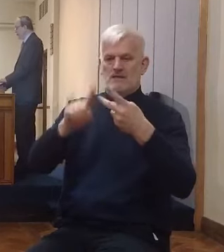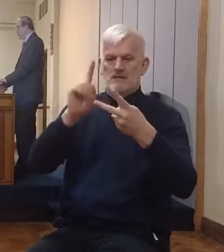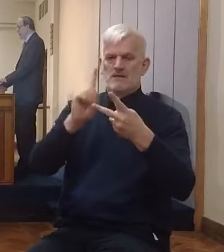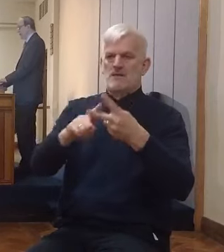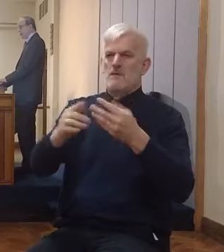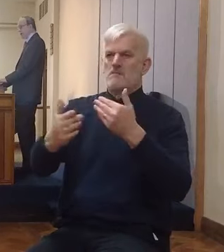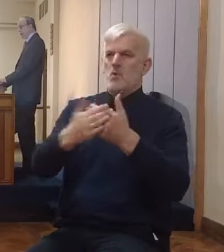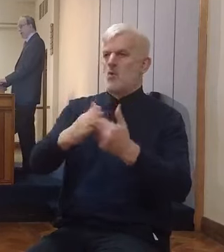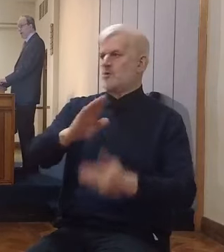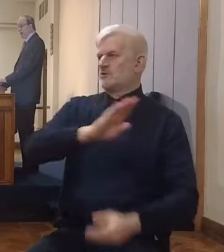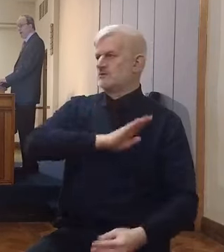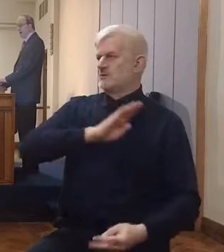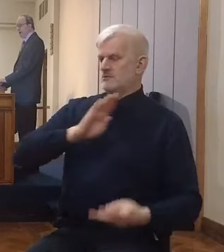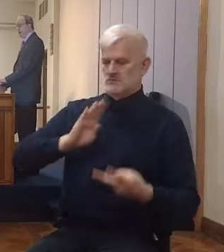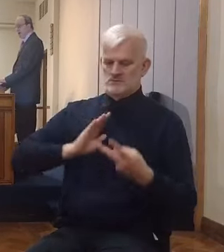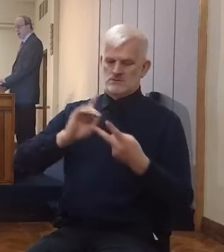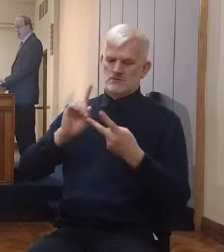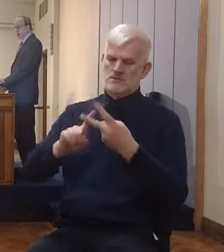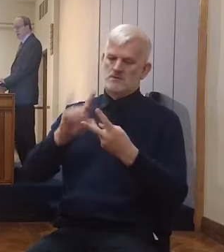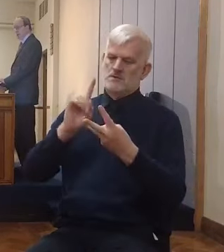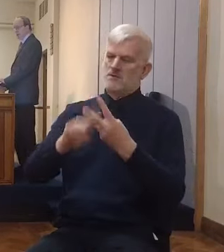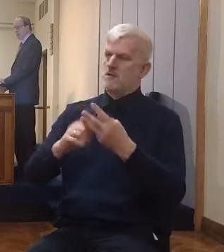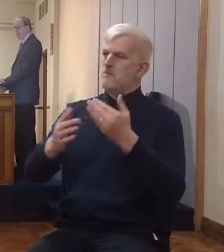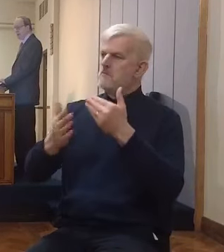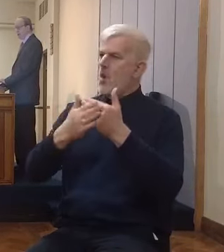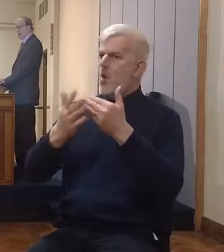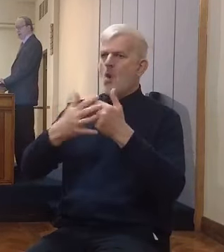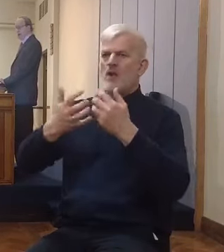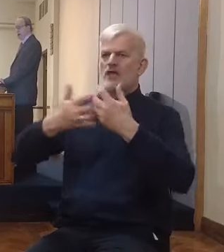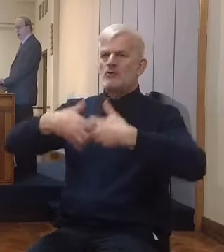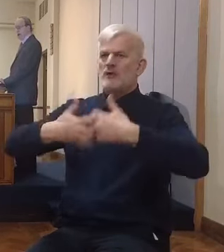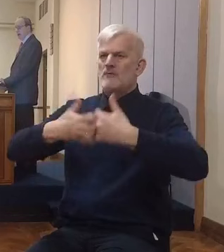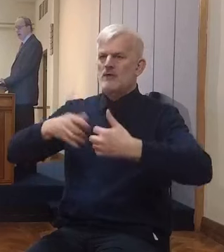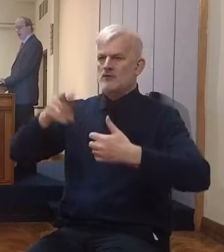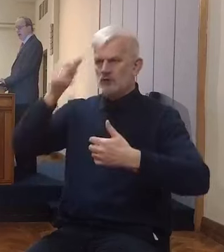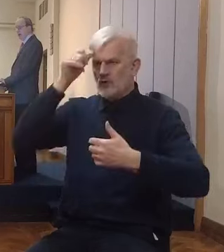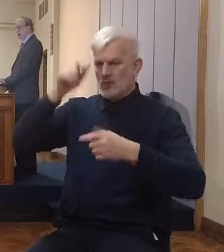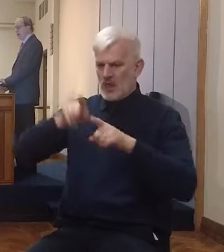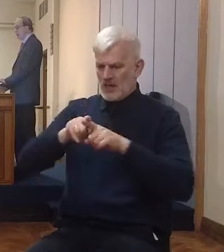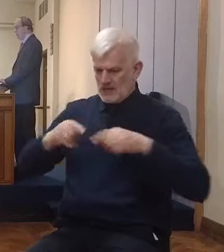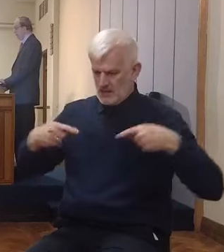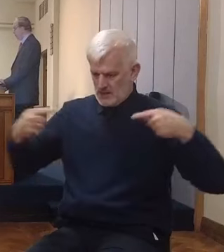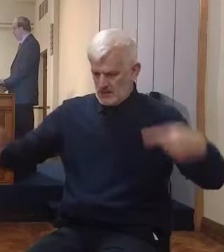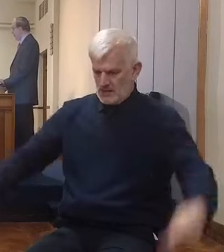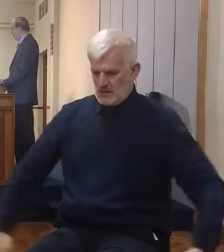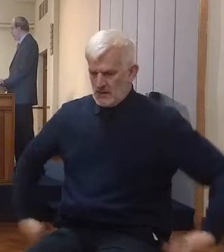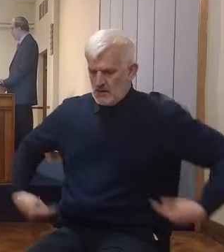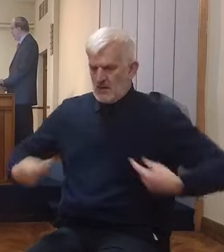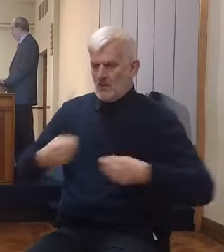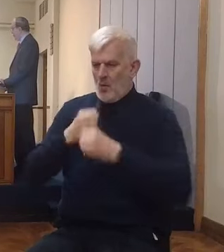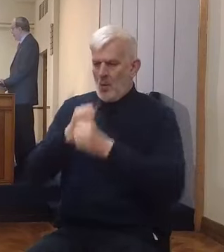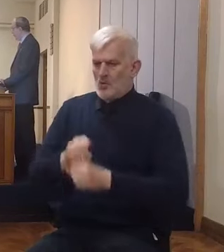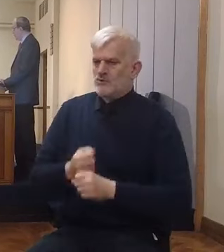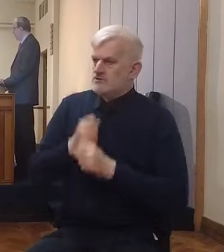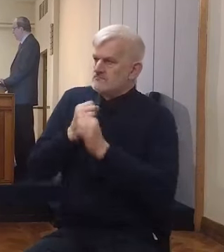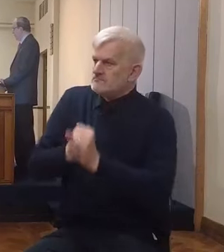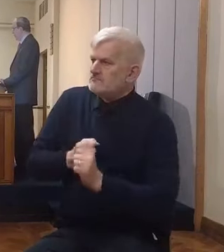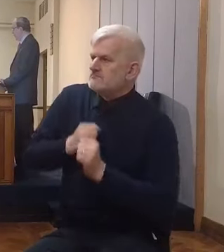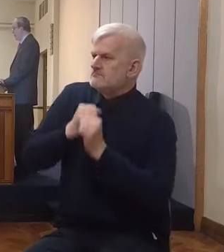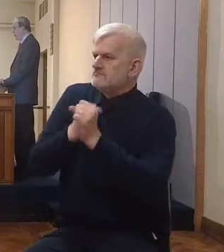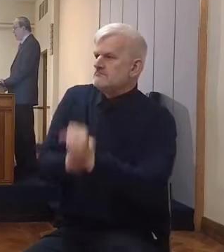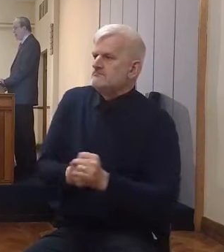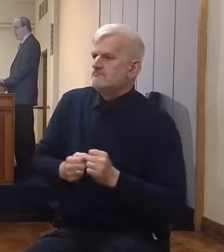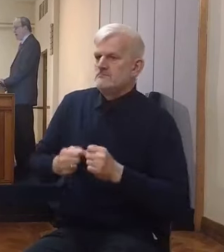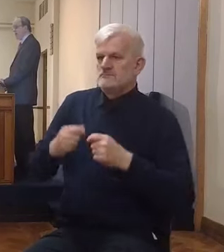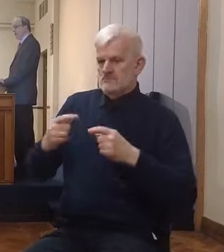what's more, they were better equipped. Now they would be up against cavalry. They'd never met cavalry before. And